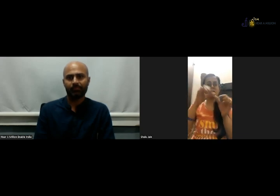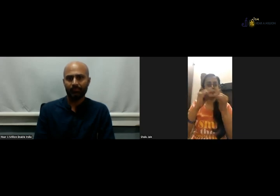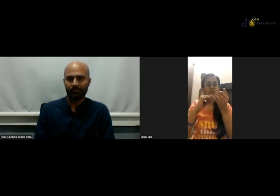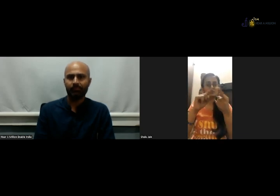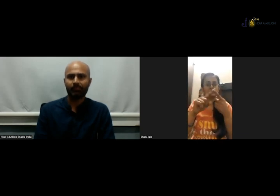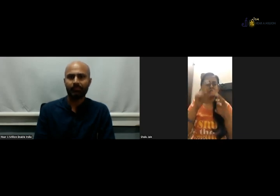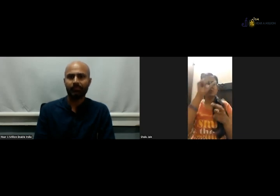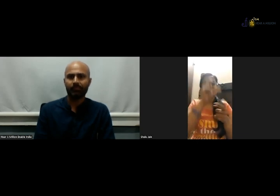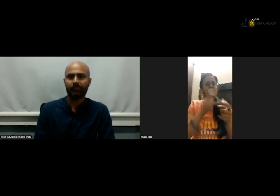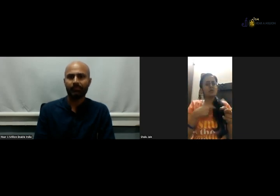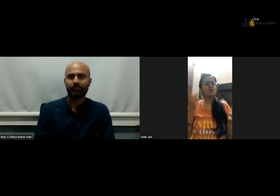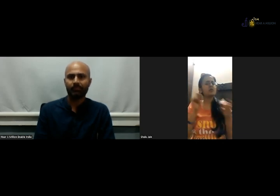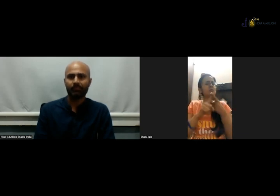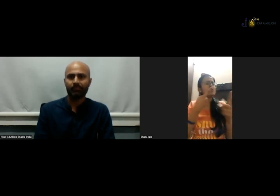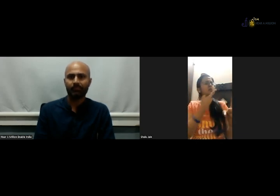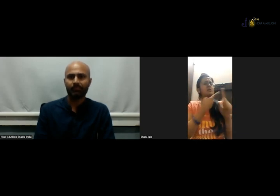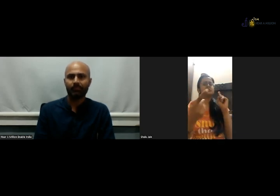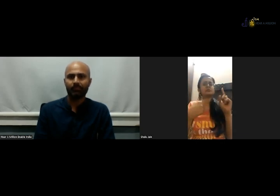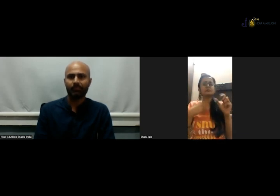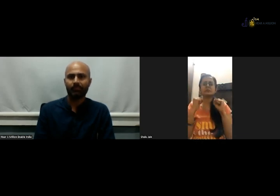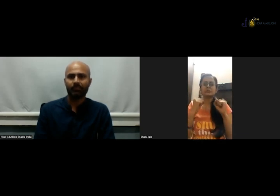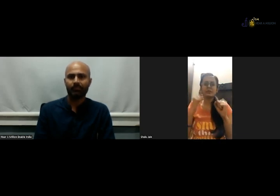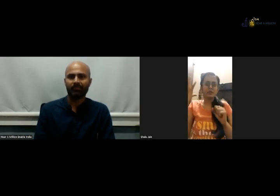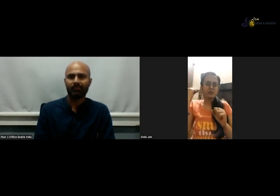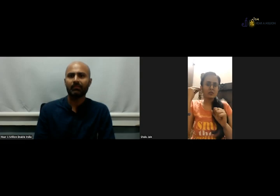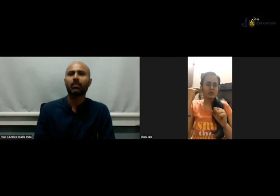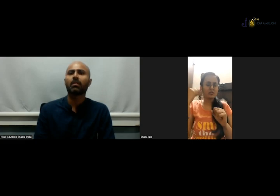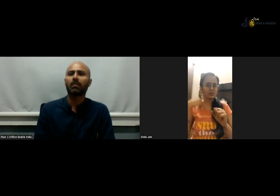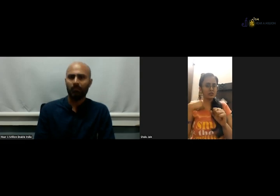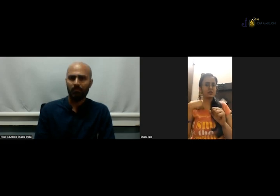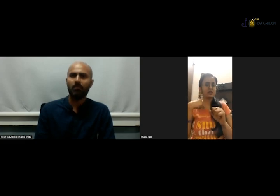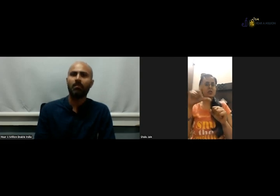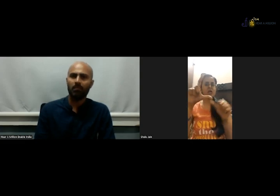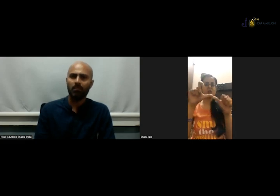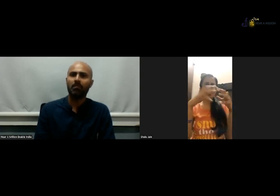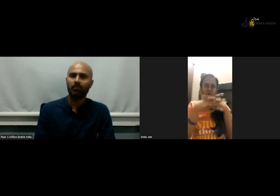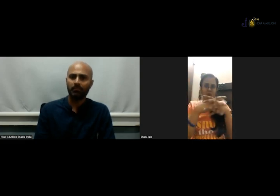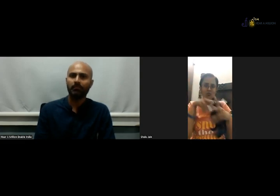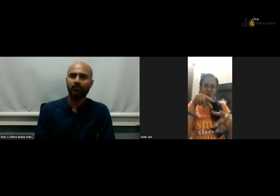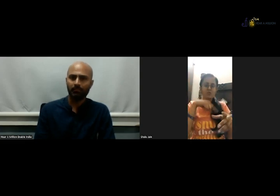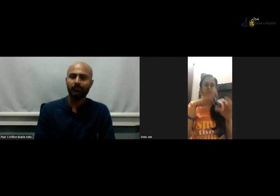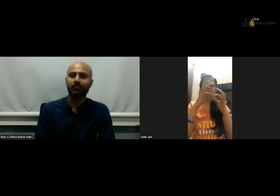So how I connected with Sudamni. So there was a case,